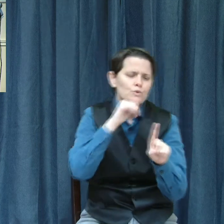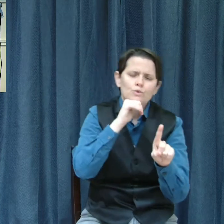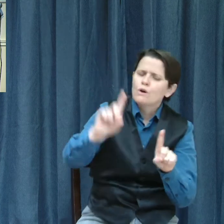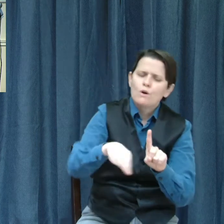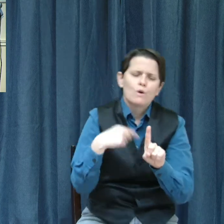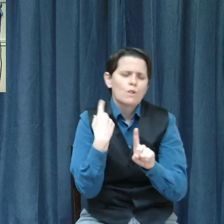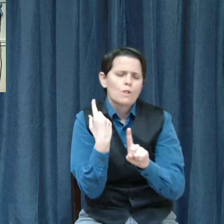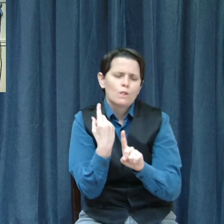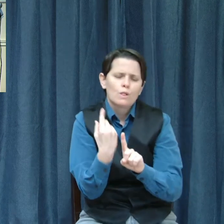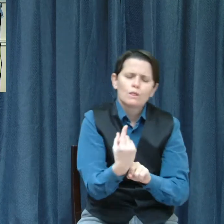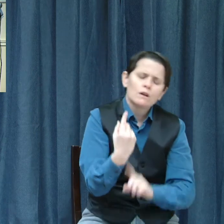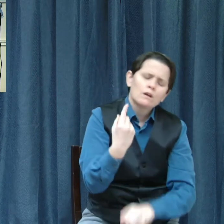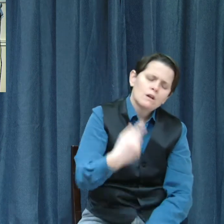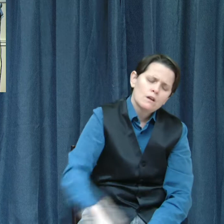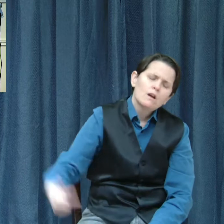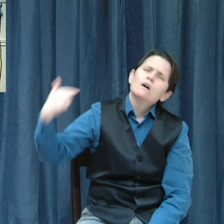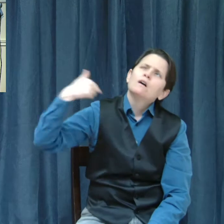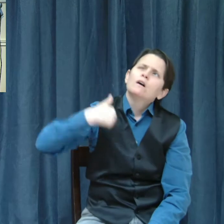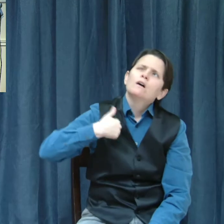alone. I will be there.